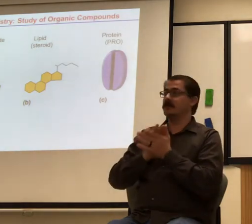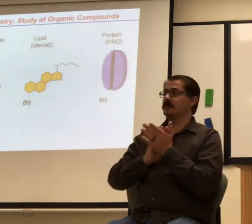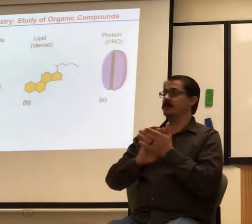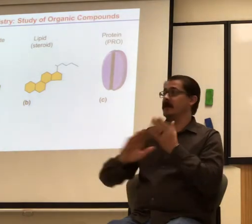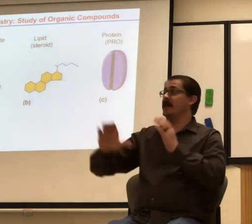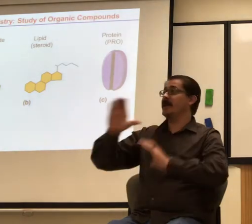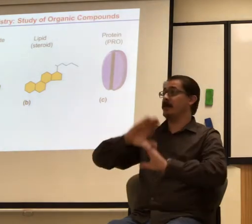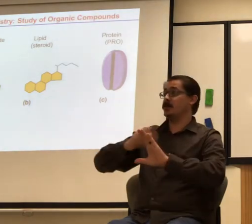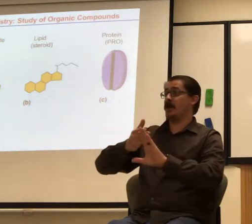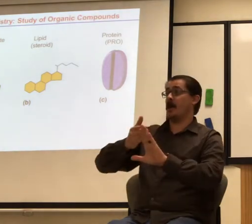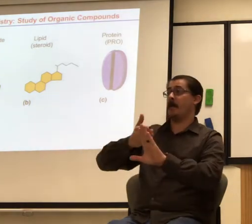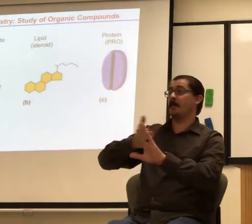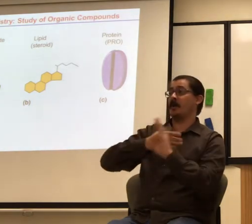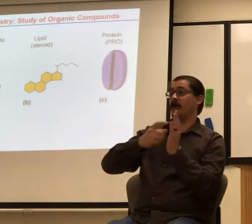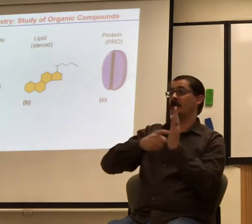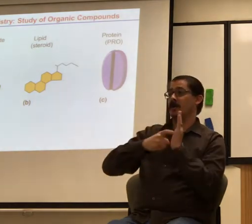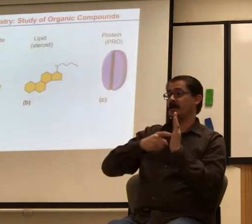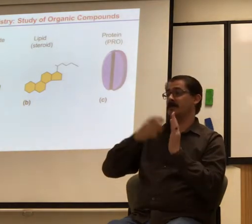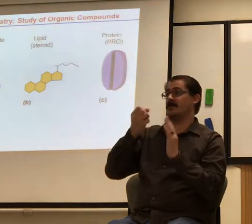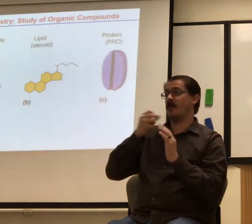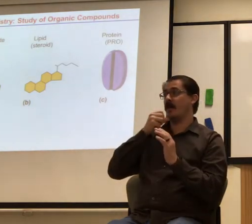is kind of what's more relevant for A and P.